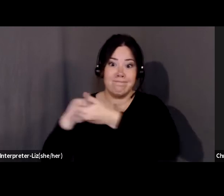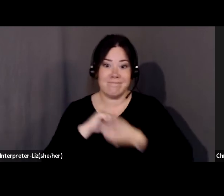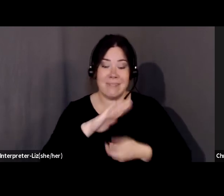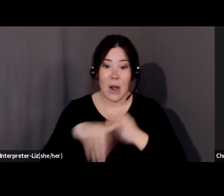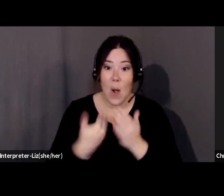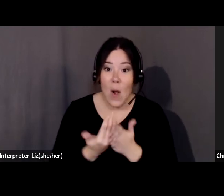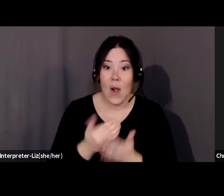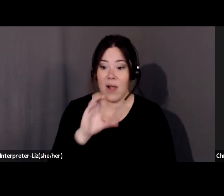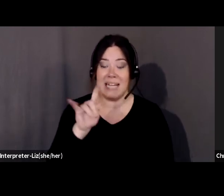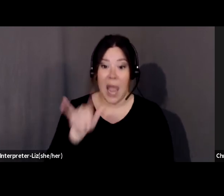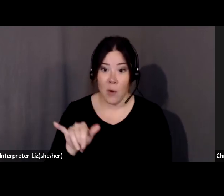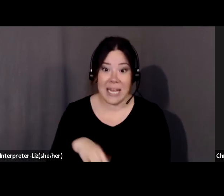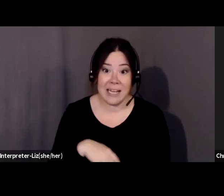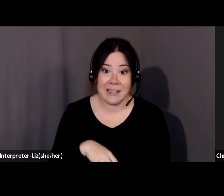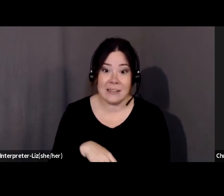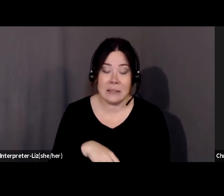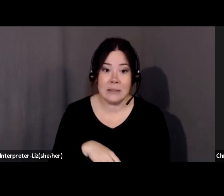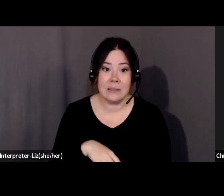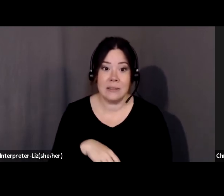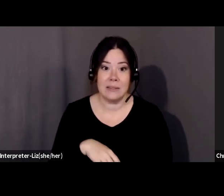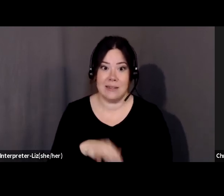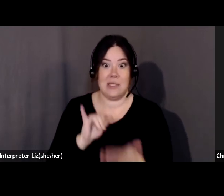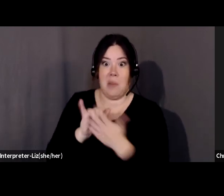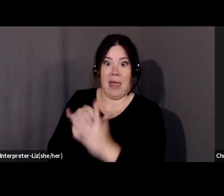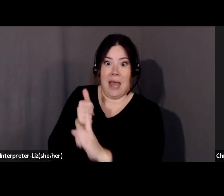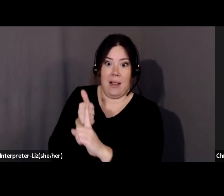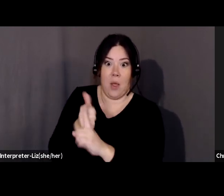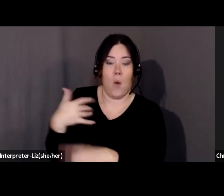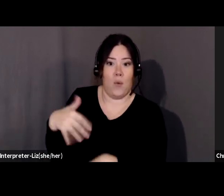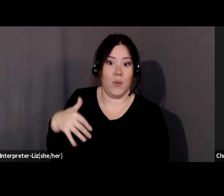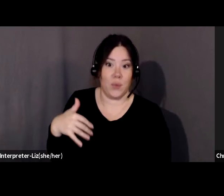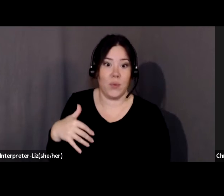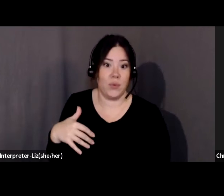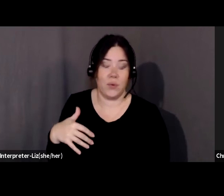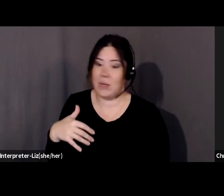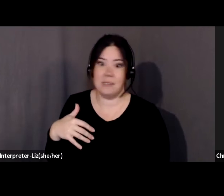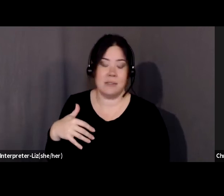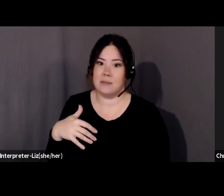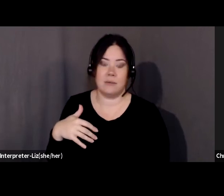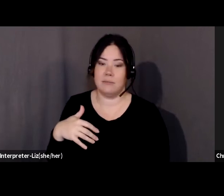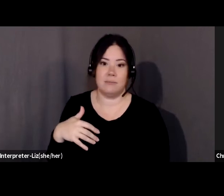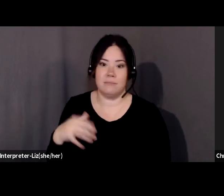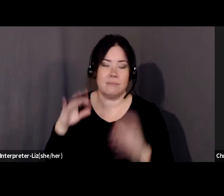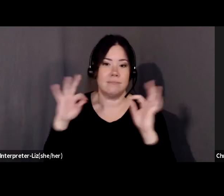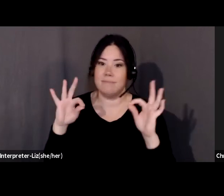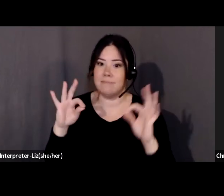counties. So that's, just that alone was a priceless resource.